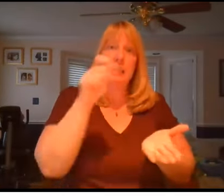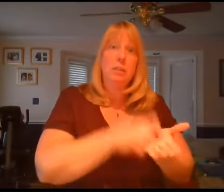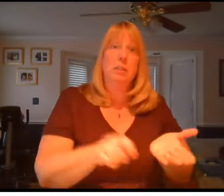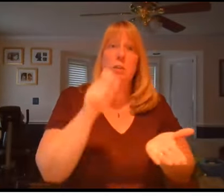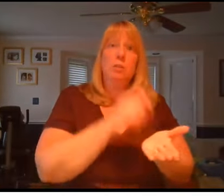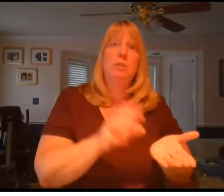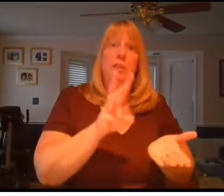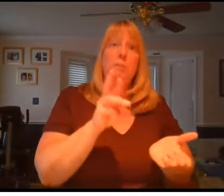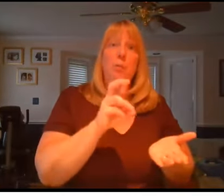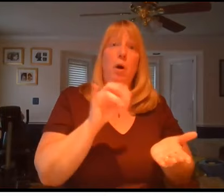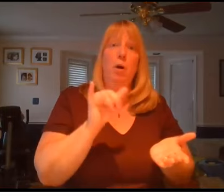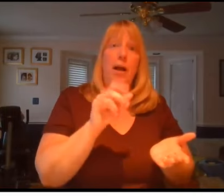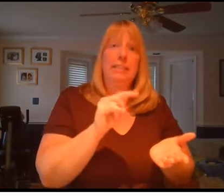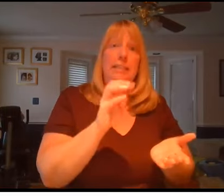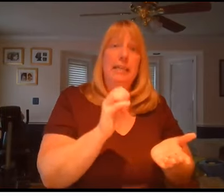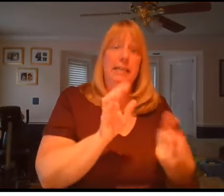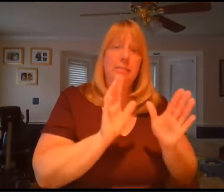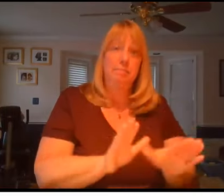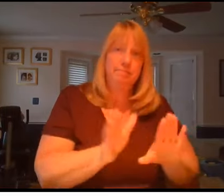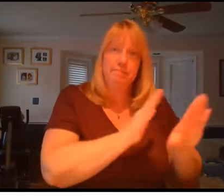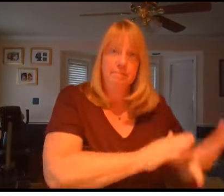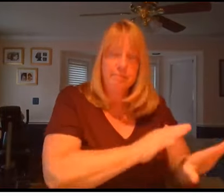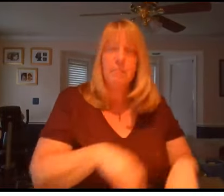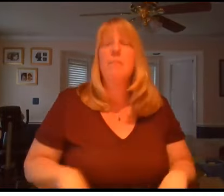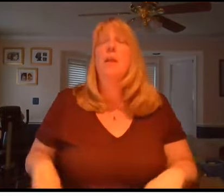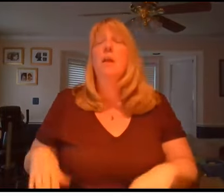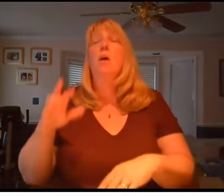word is written right, the word